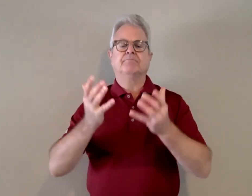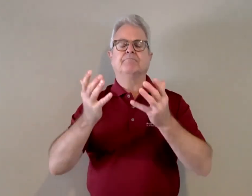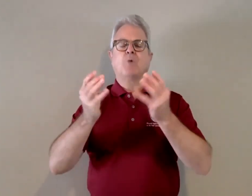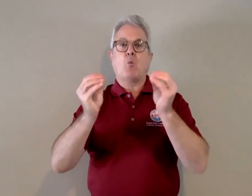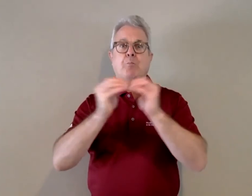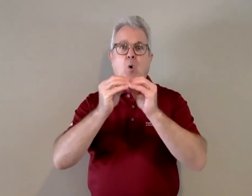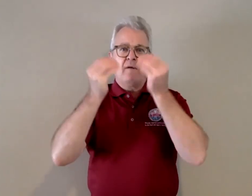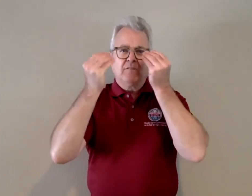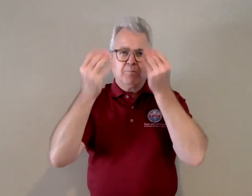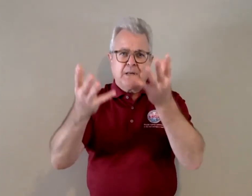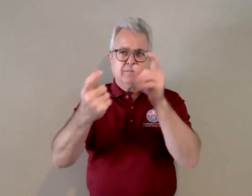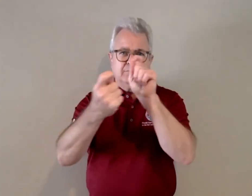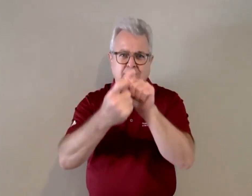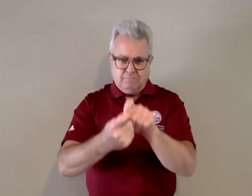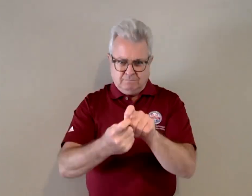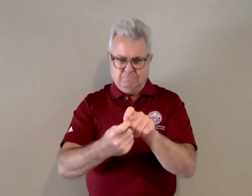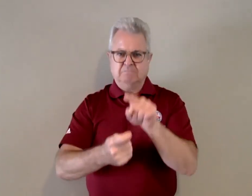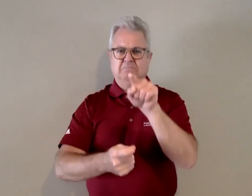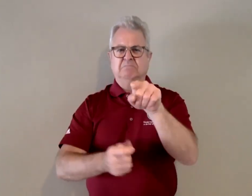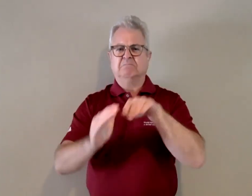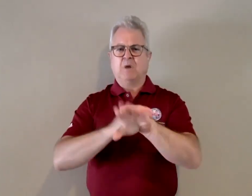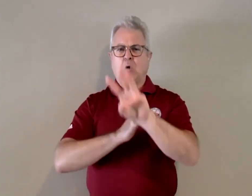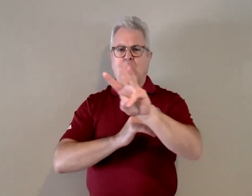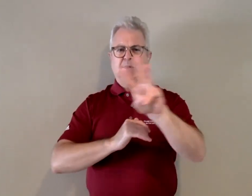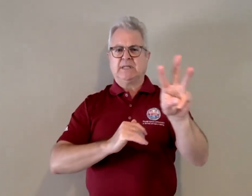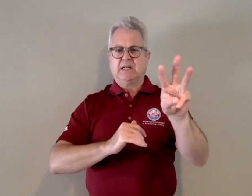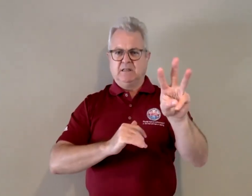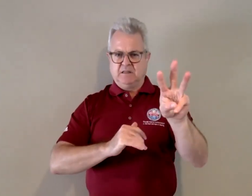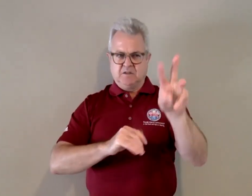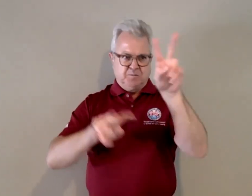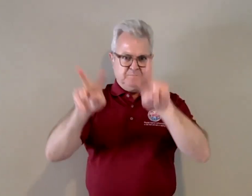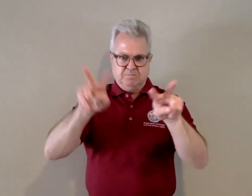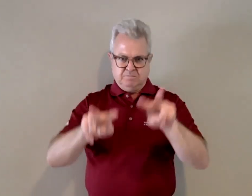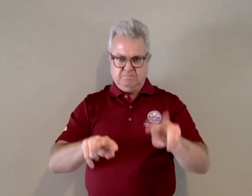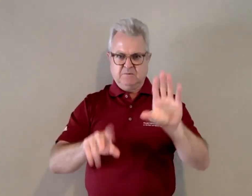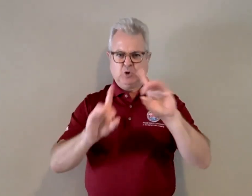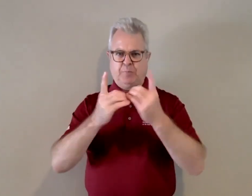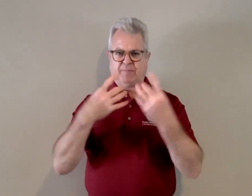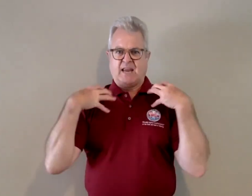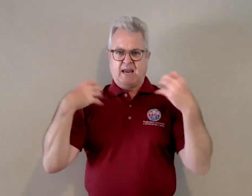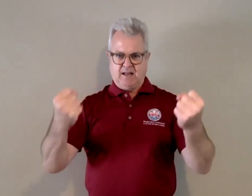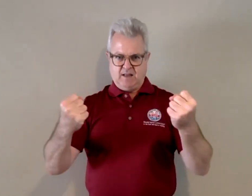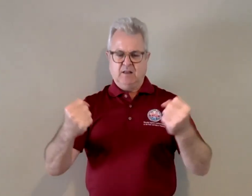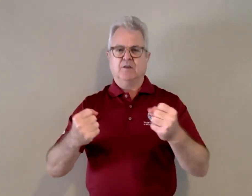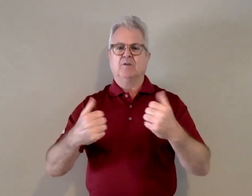strongly encouraged people over 12 to get the vaccination. And you